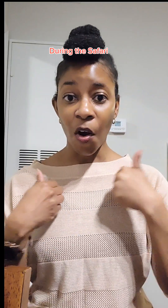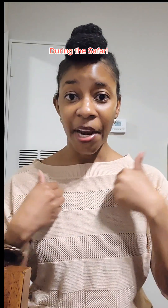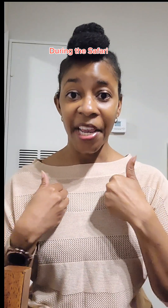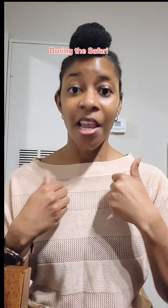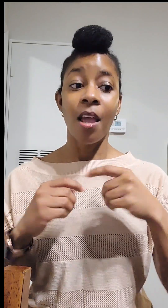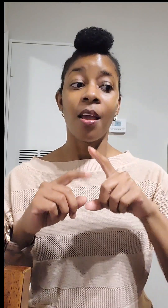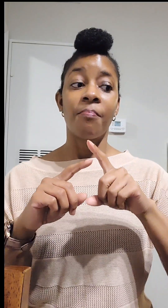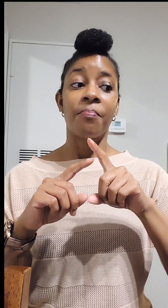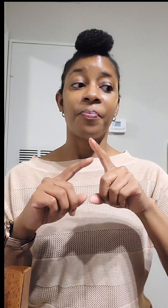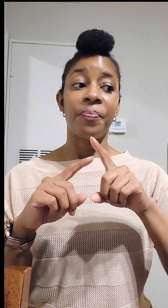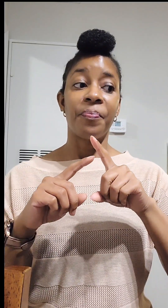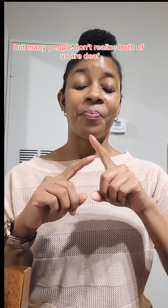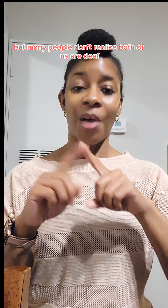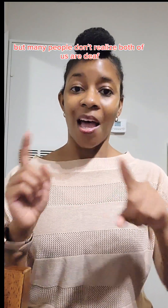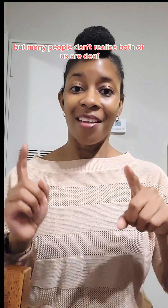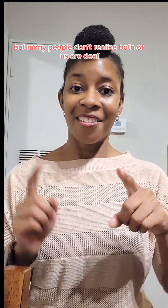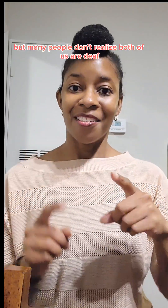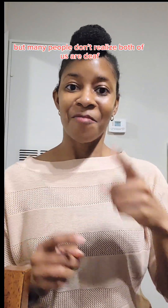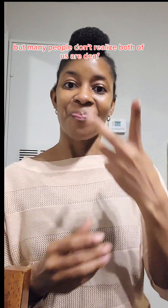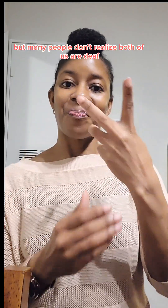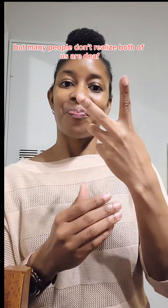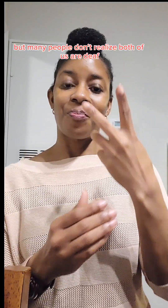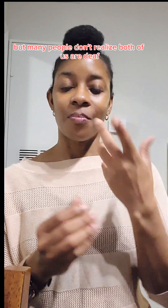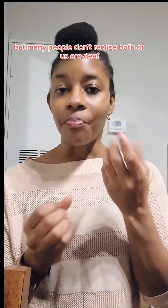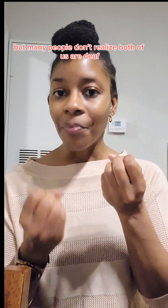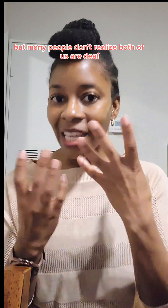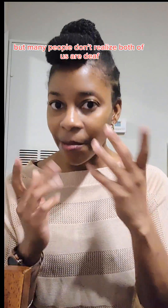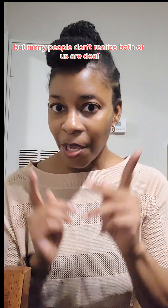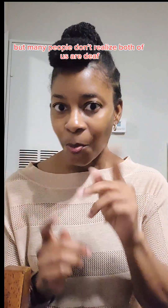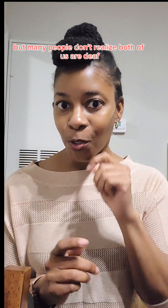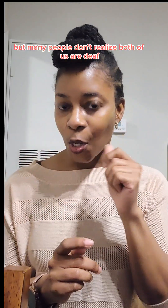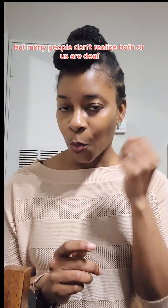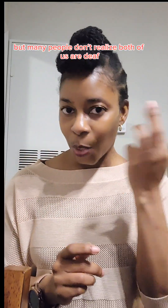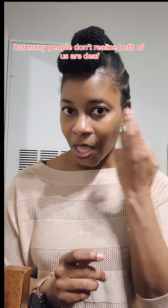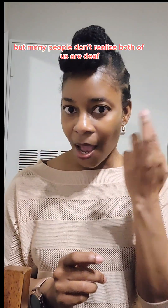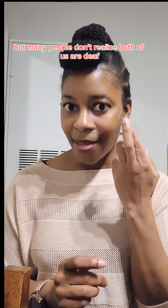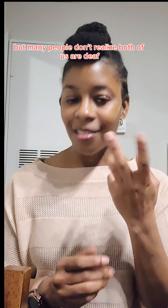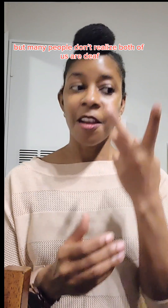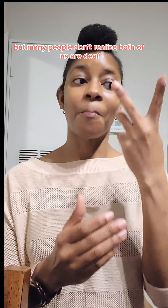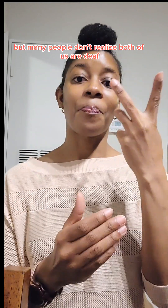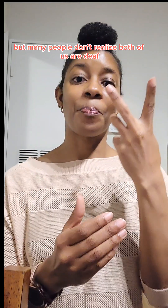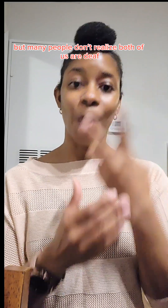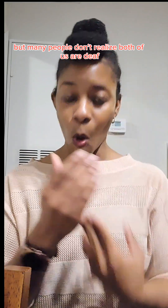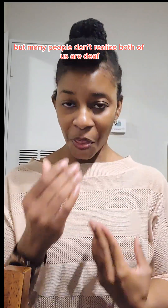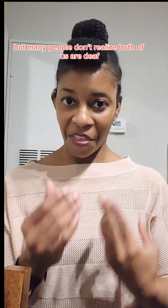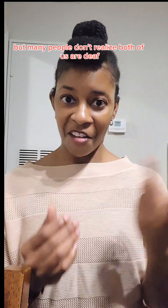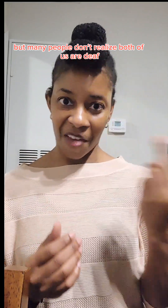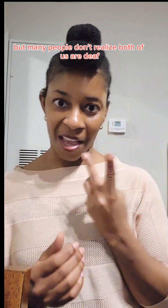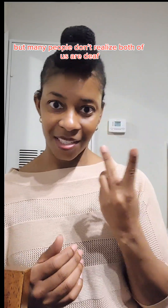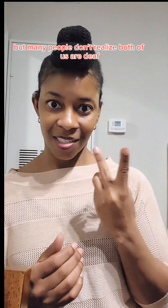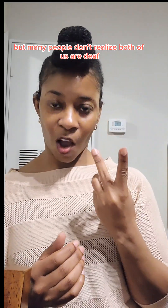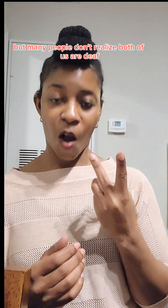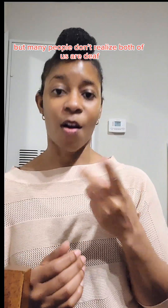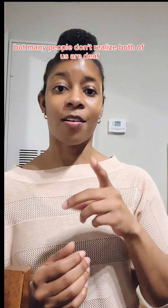safari, but many people don't realize both of us are